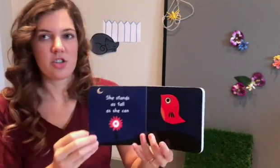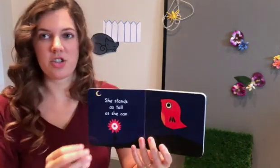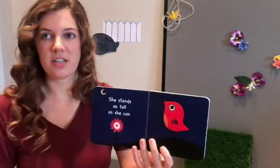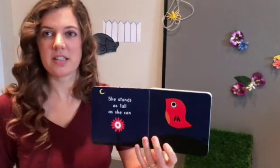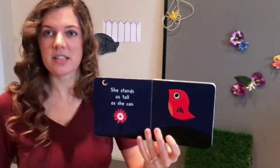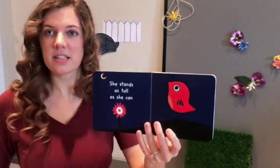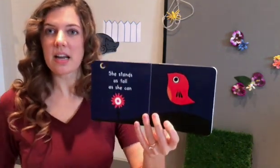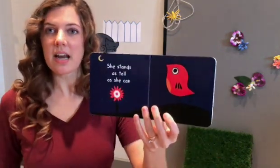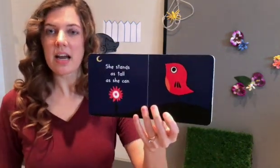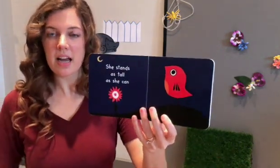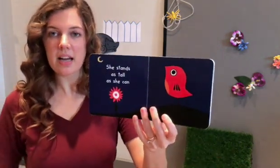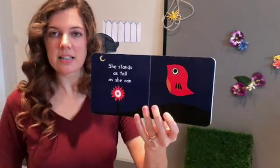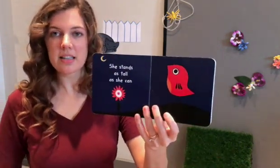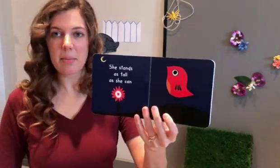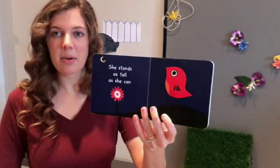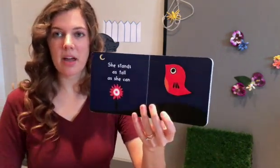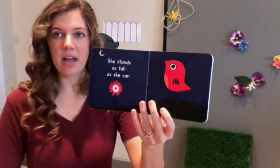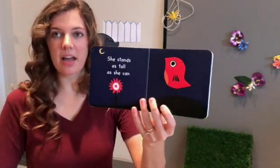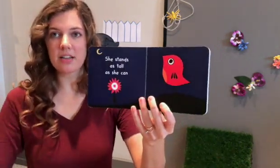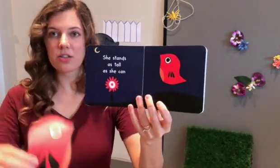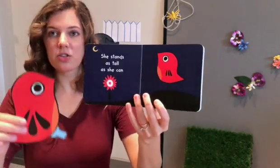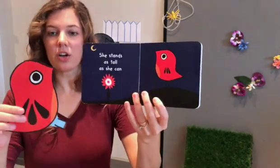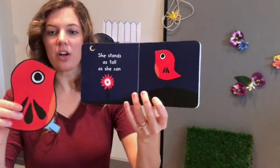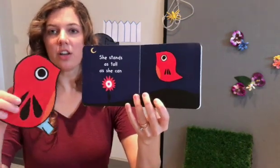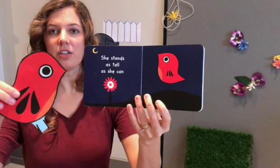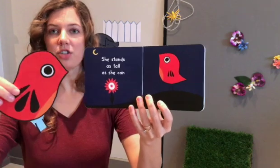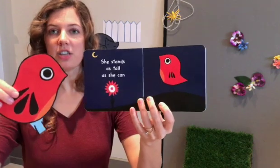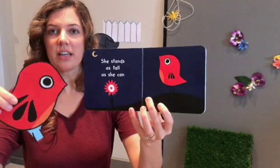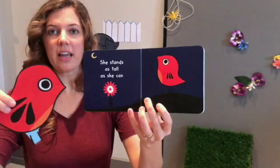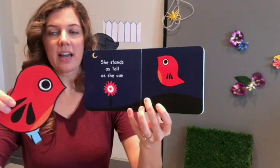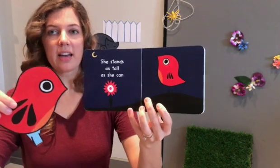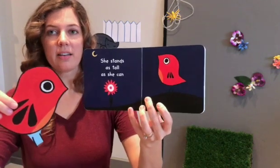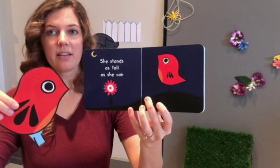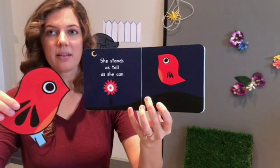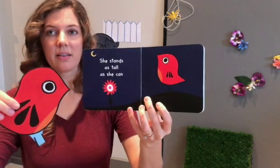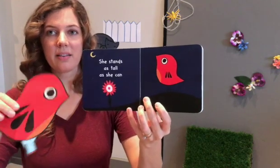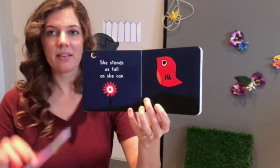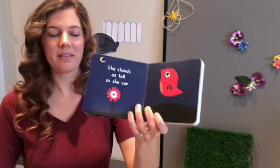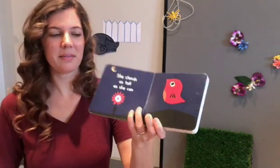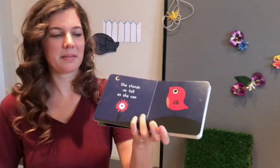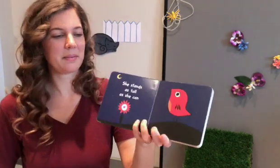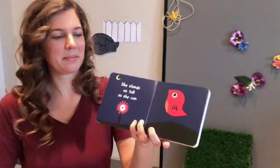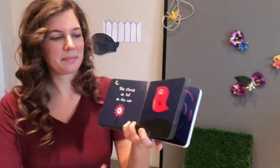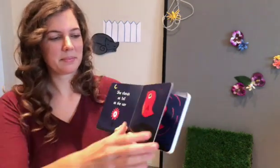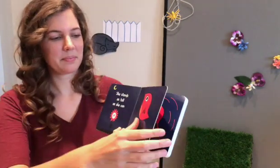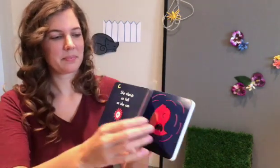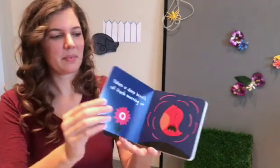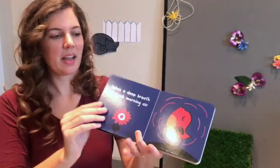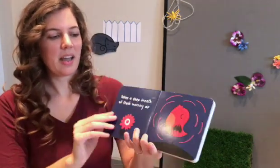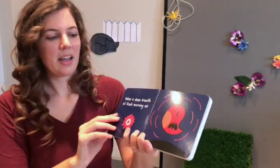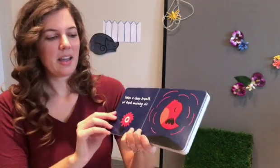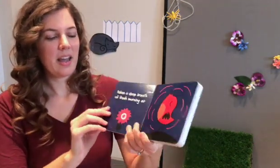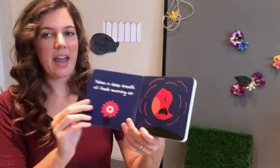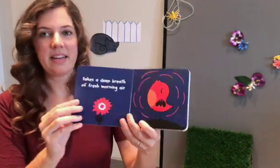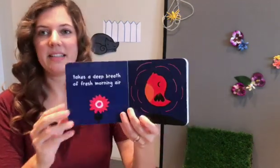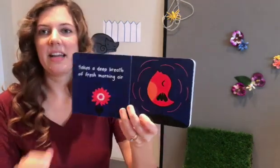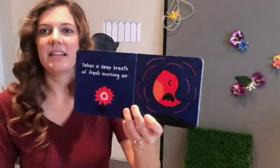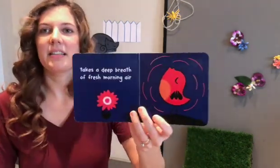She stands up as tall as she can and takes